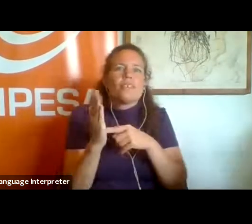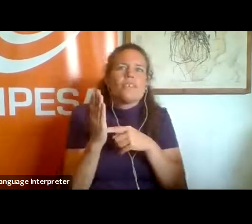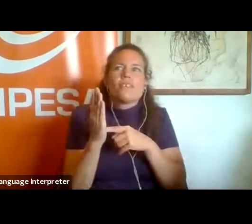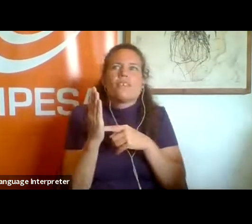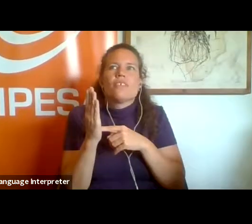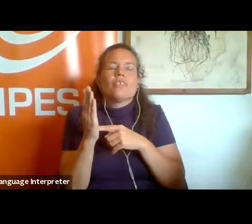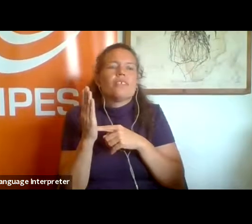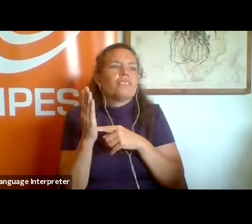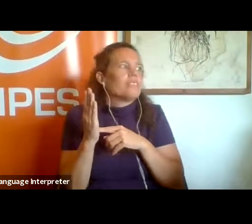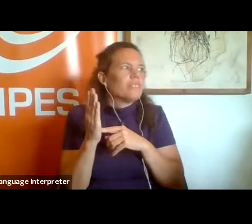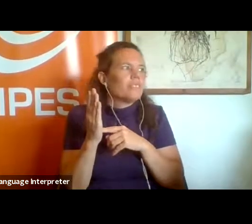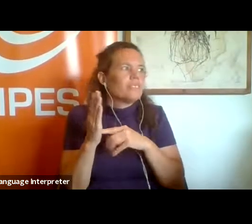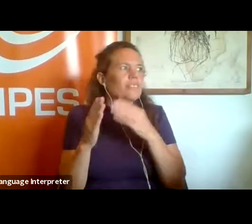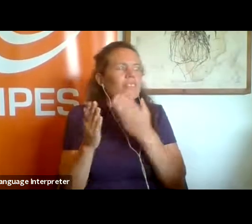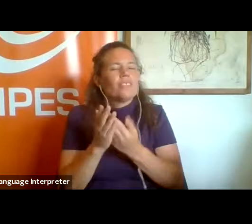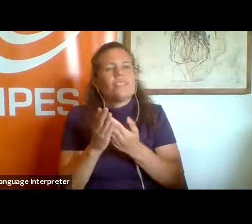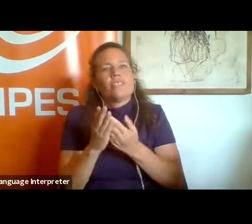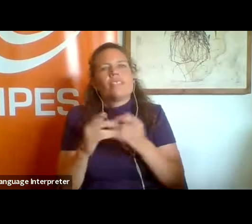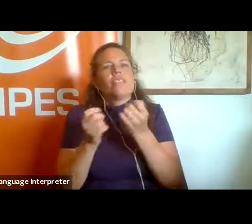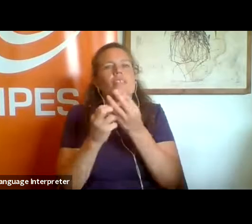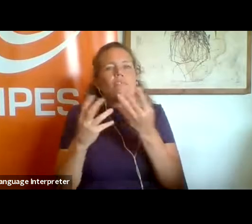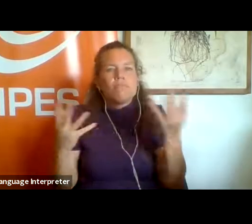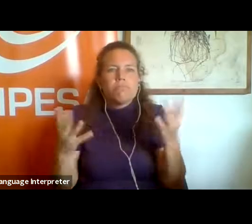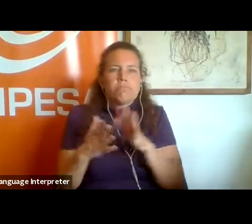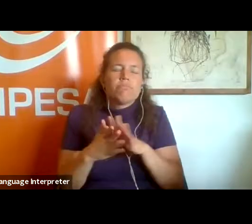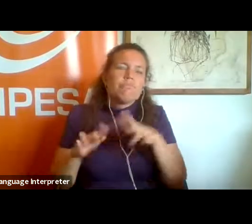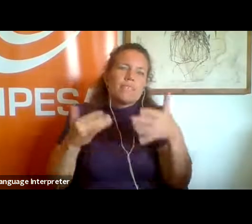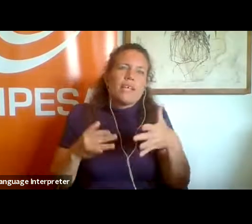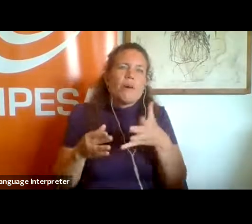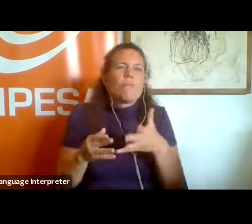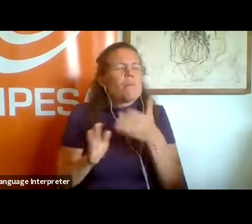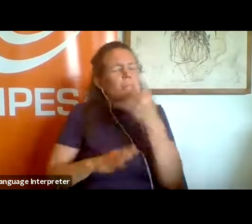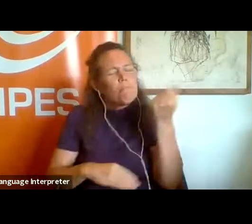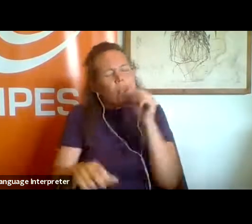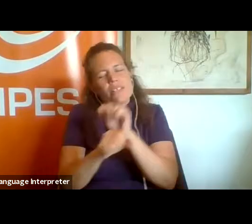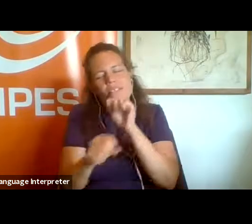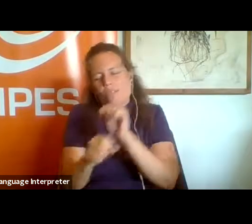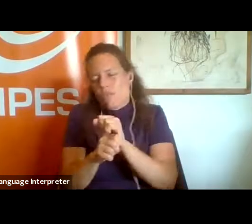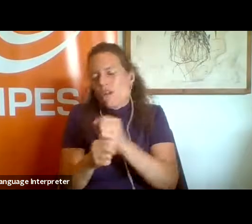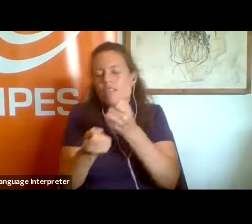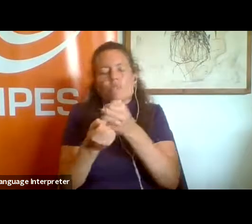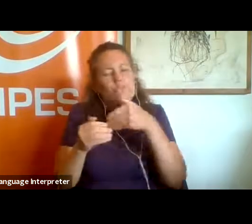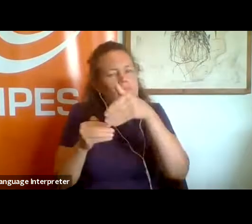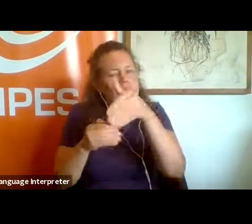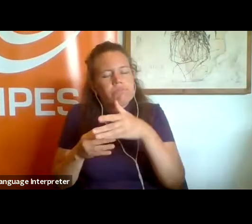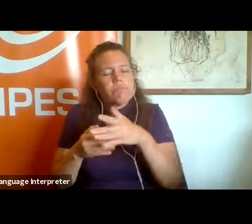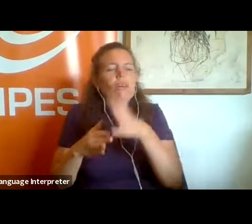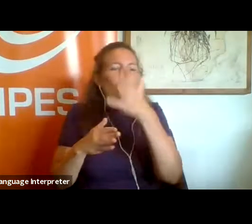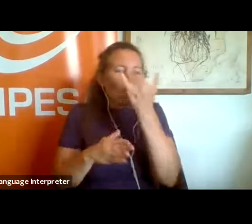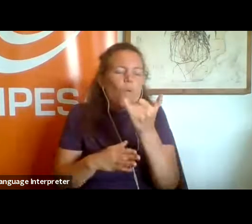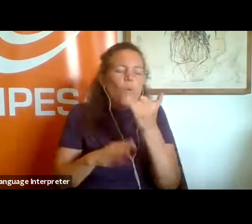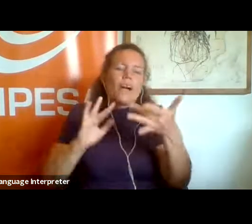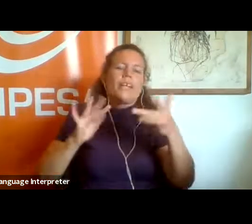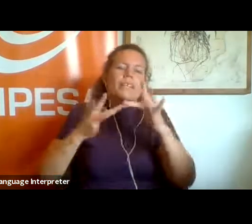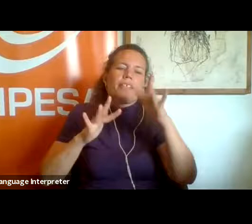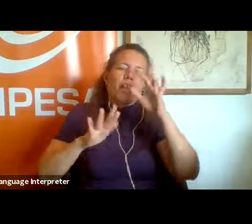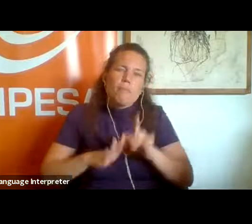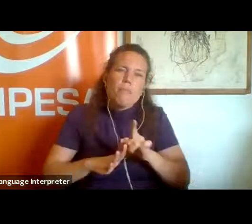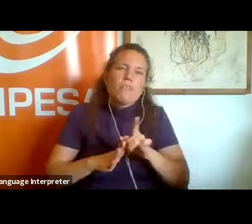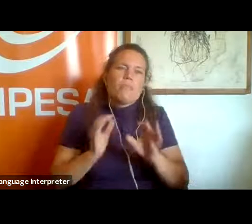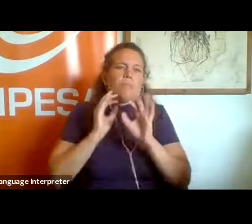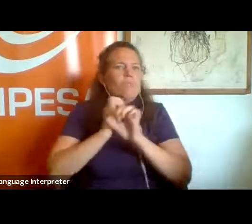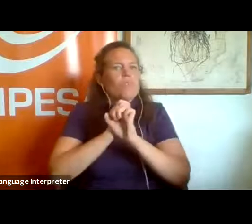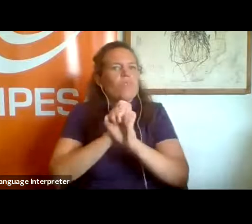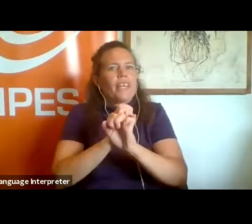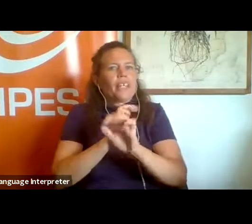are, I personally think, some of our best work. We have a lot of information coming out there about why the internet should be protected. And obviously our